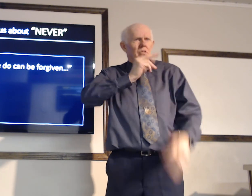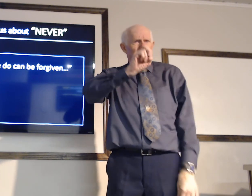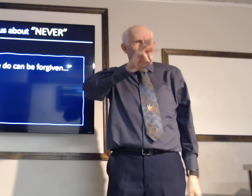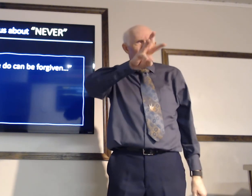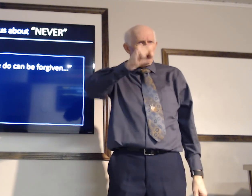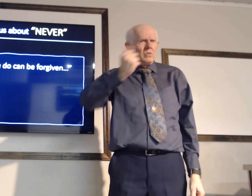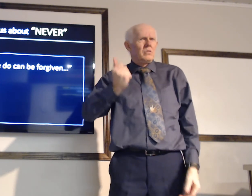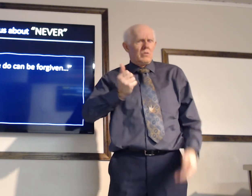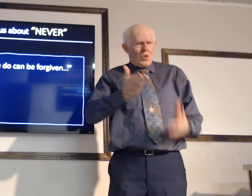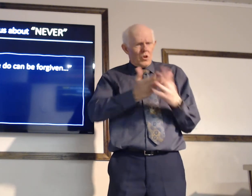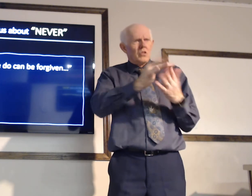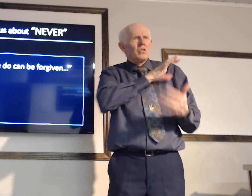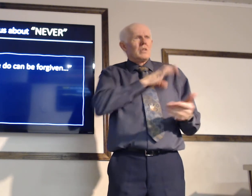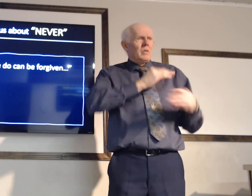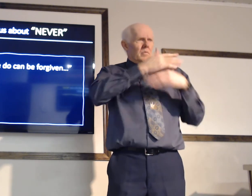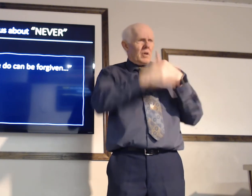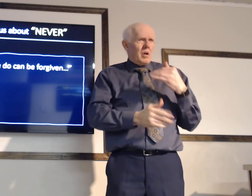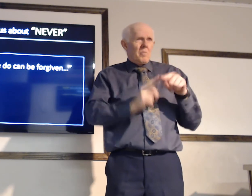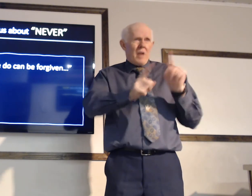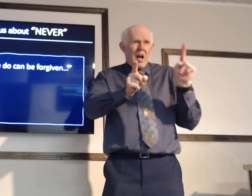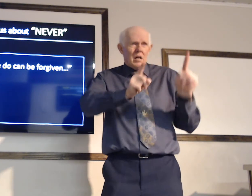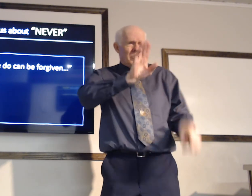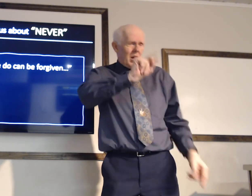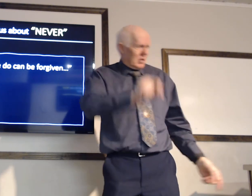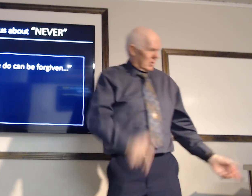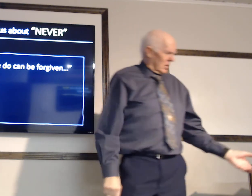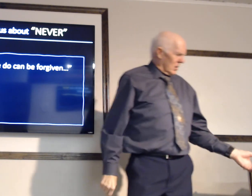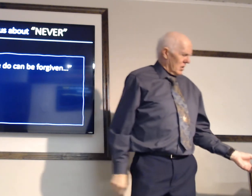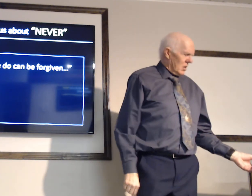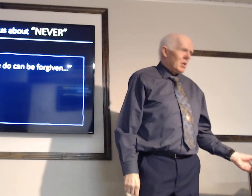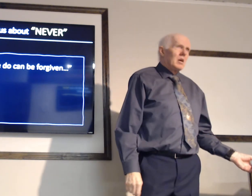we continue. It's good news. Christ's blood. But